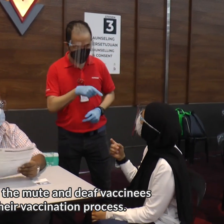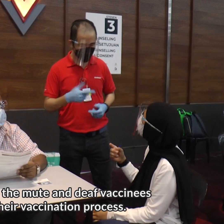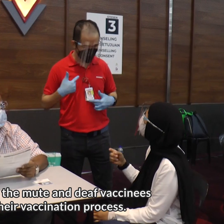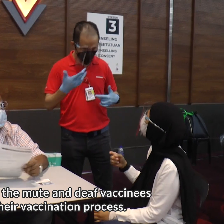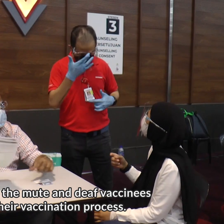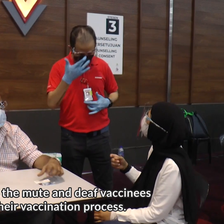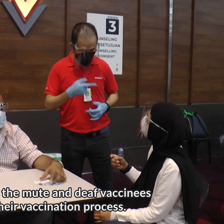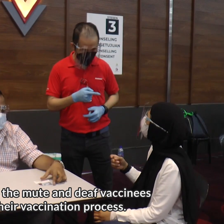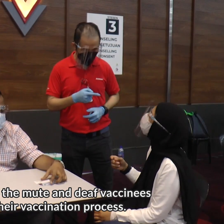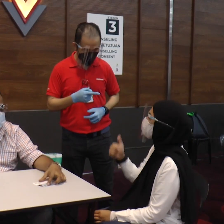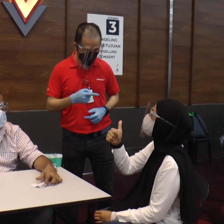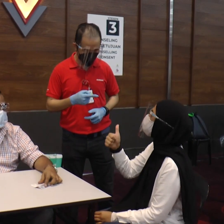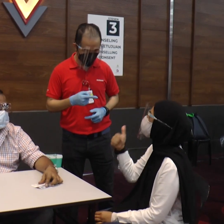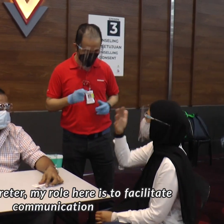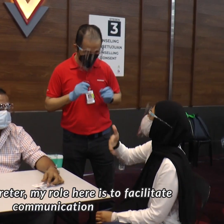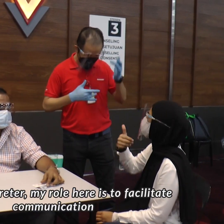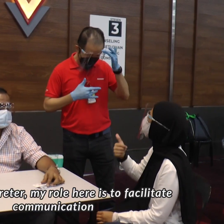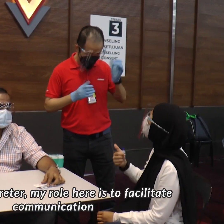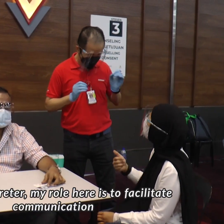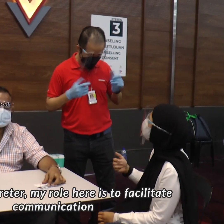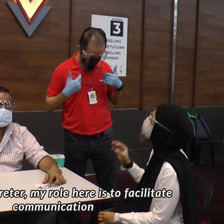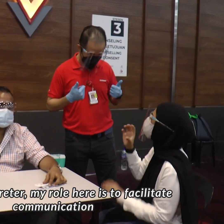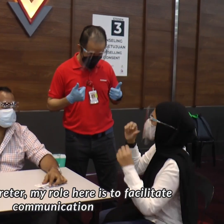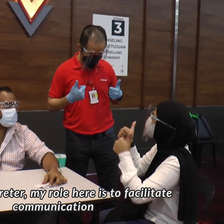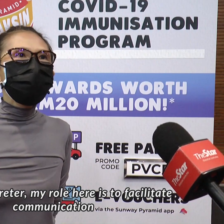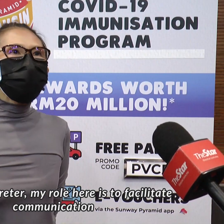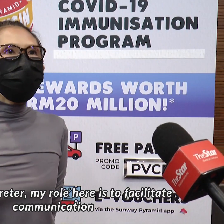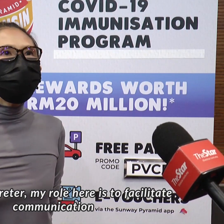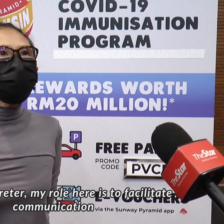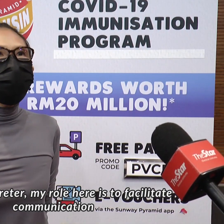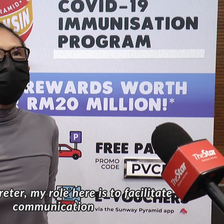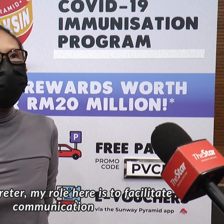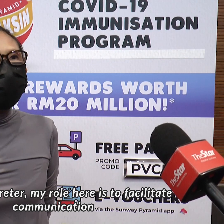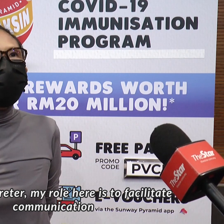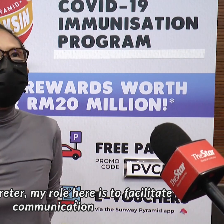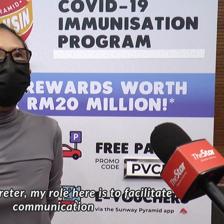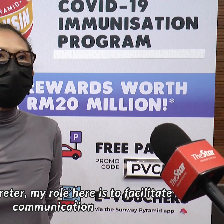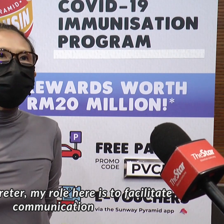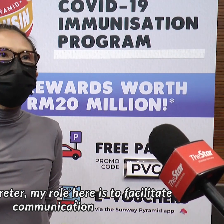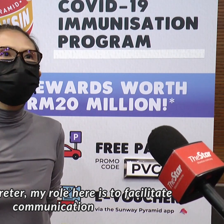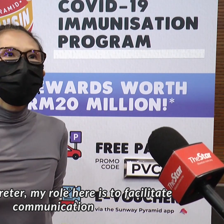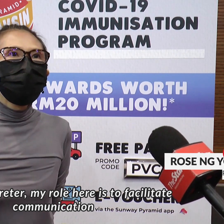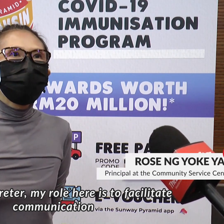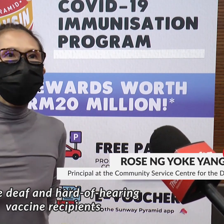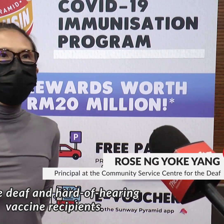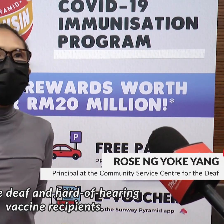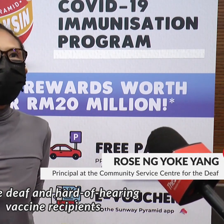their vaccination process. As an interpreter, my role here is to facilitate communication for the deaf